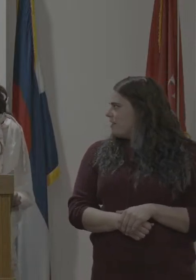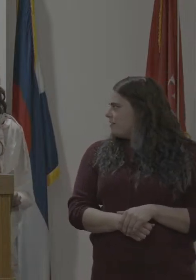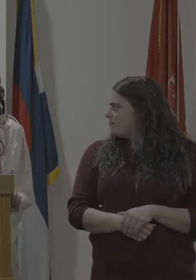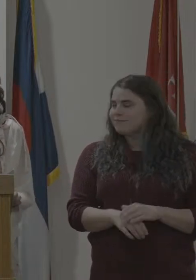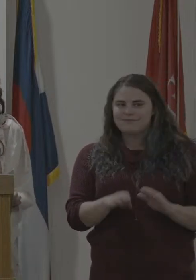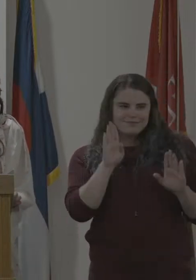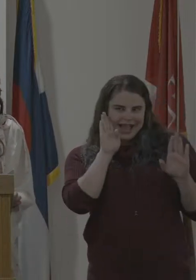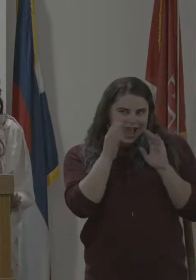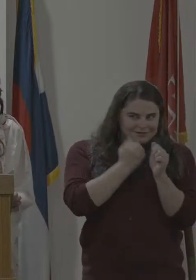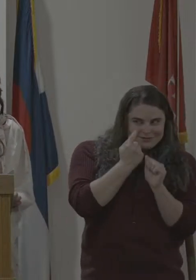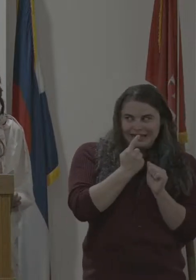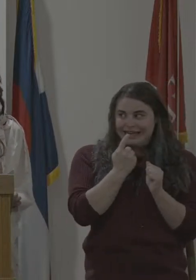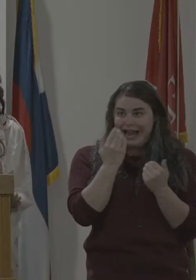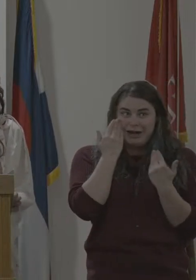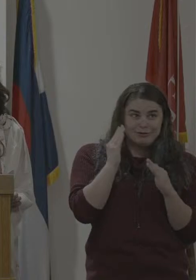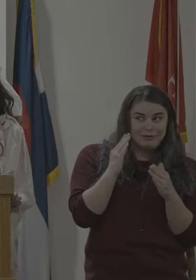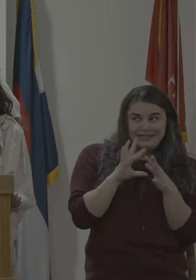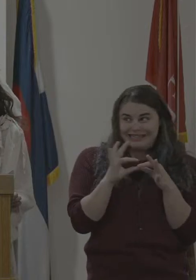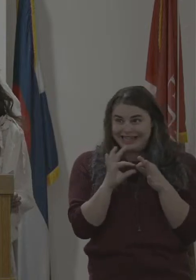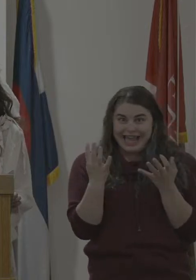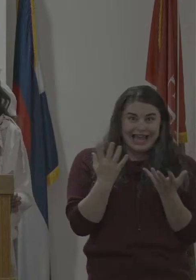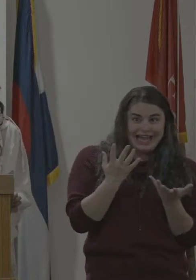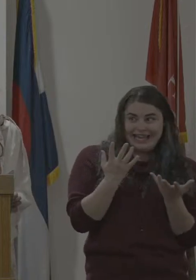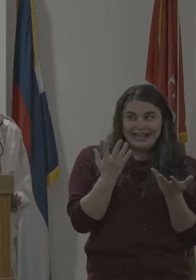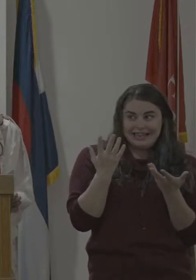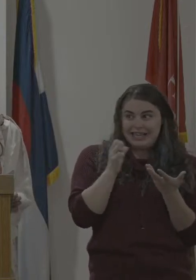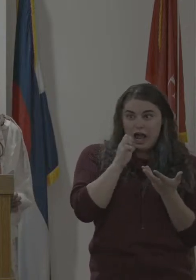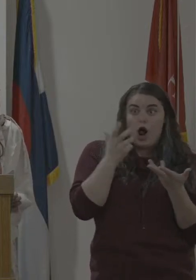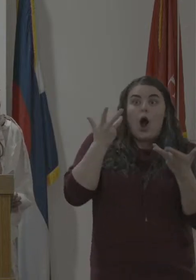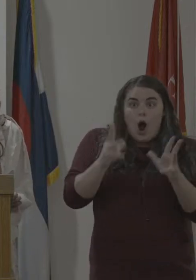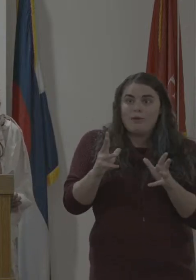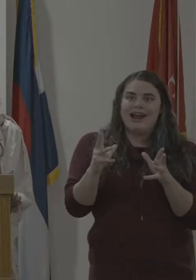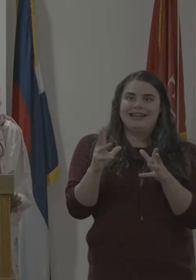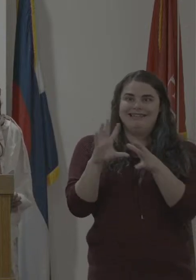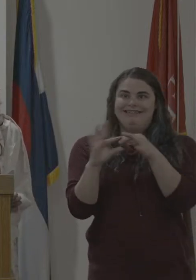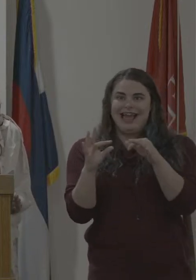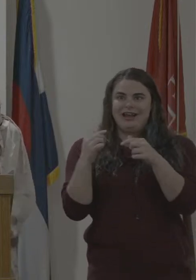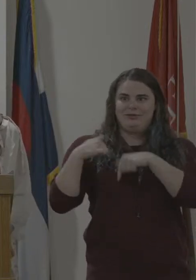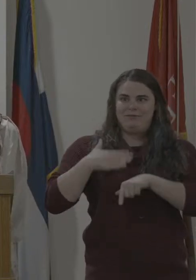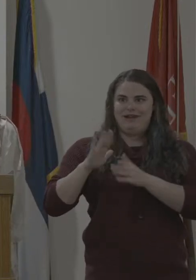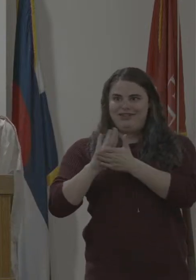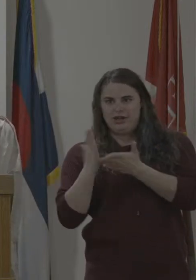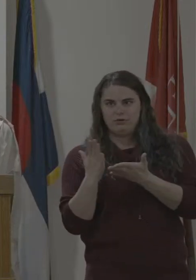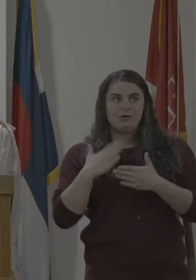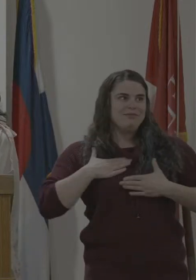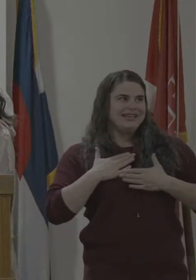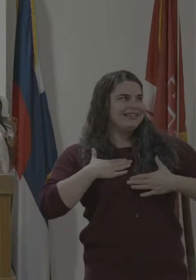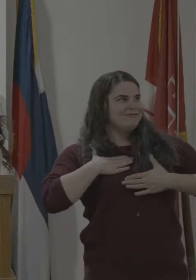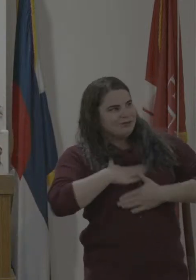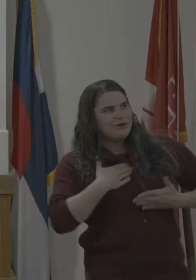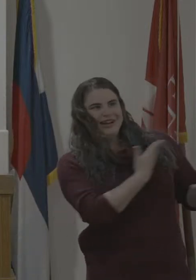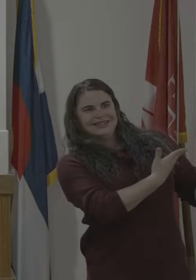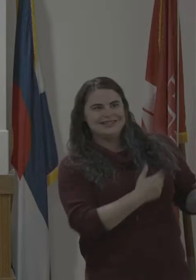Hi, everyone. I don't really know what I'm going to say that hasn't already been said in my video, so please enjoy. Thank you.